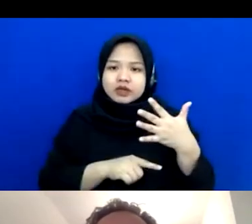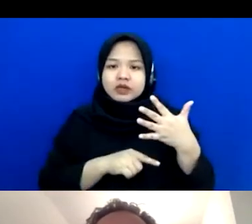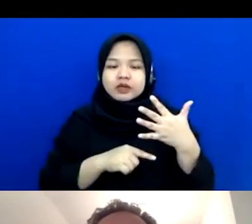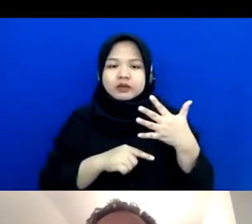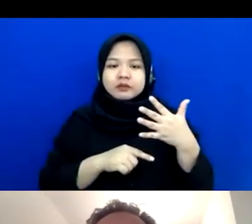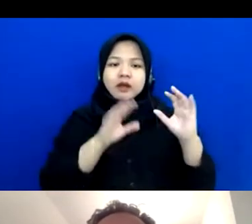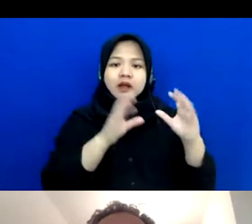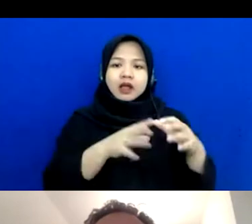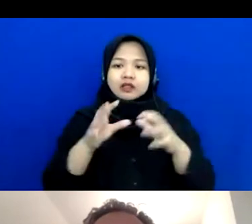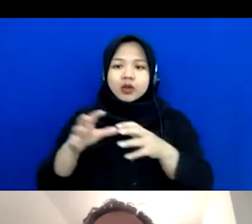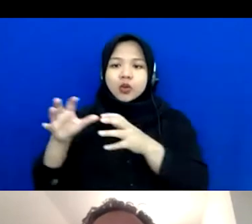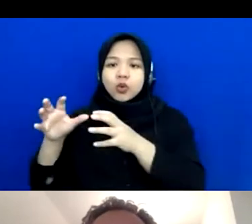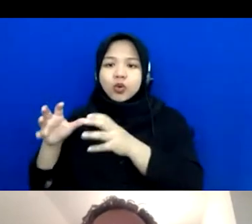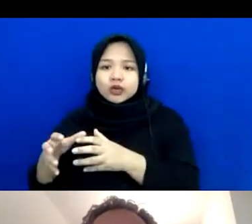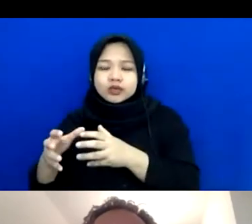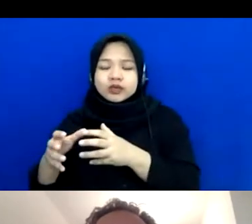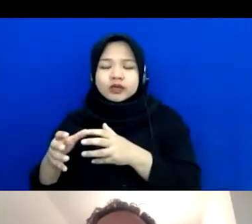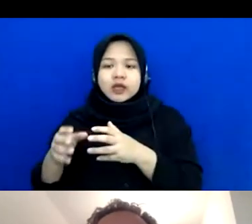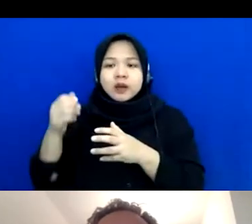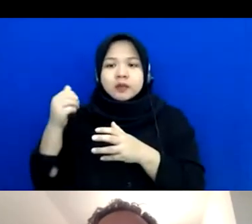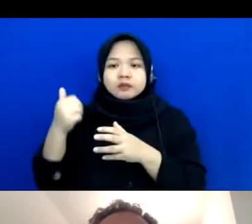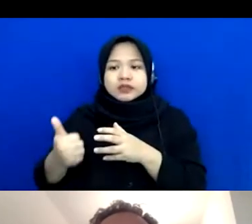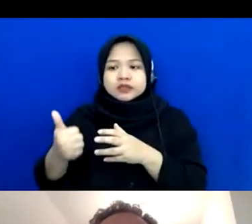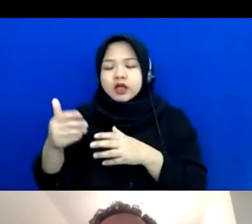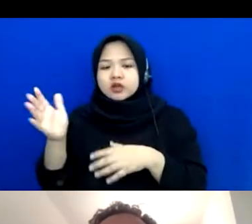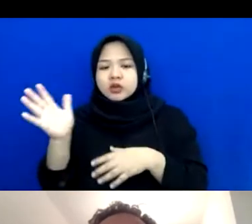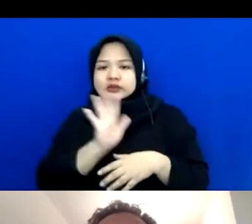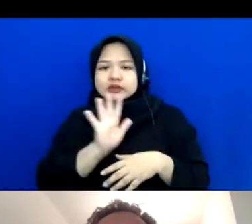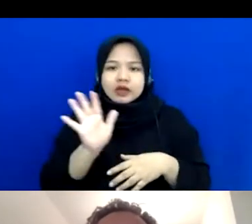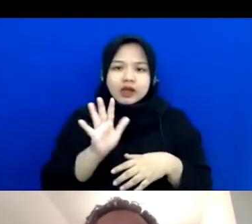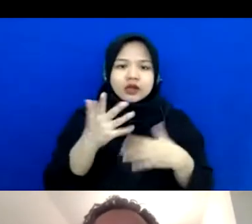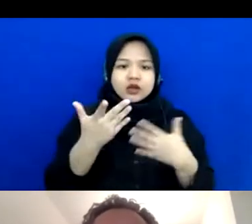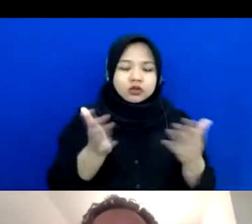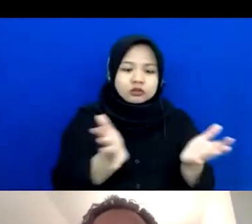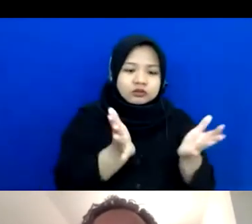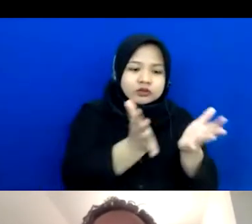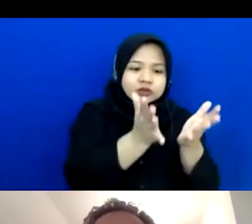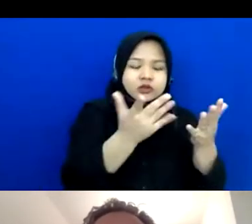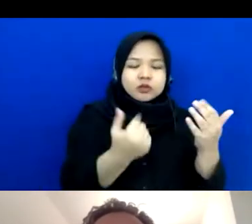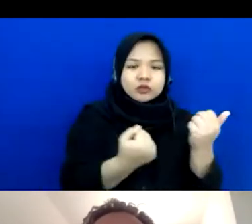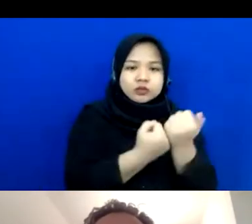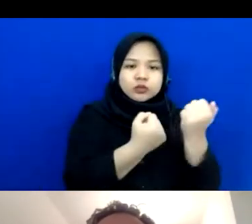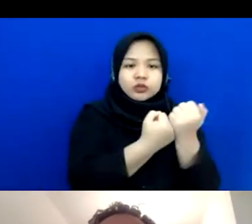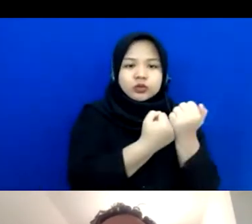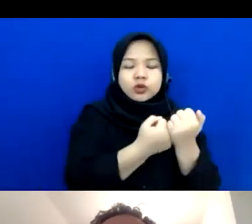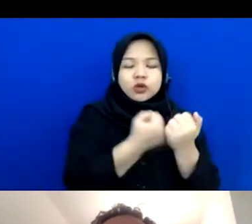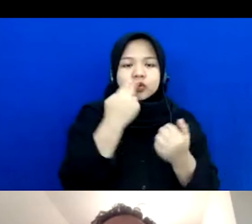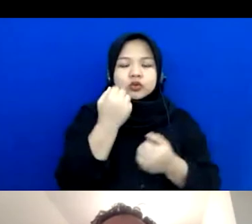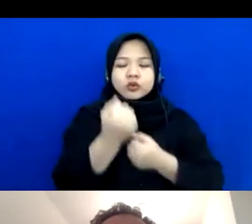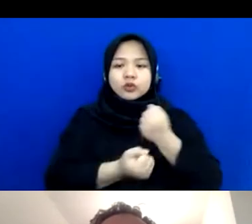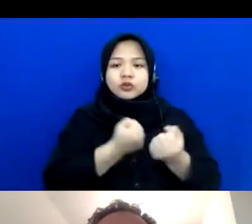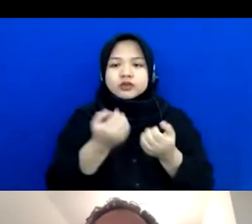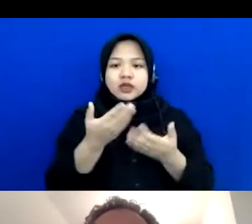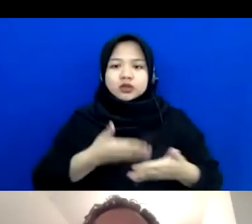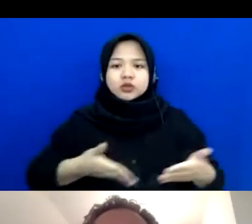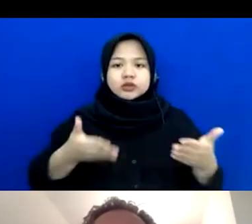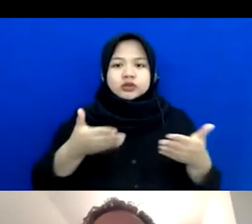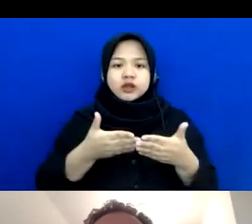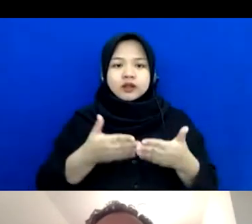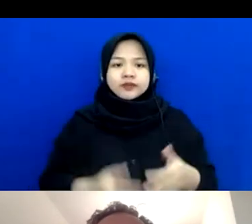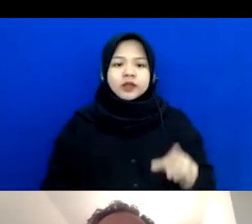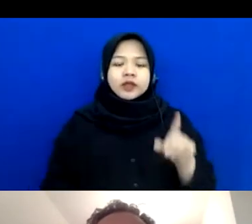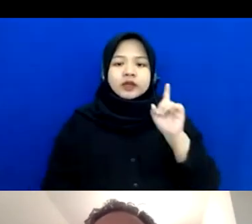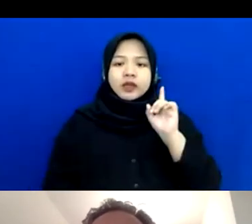categories of actors that could and should do more to support social enterprises in the region. So first and